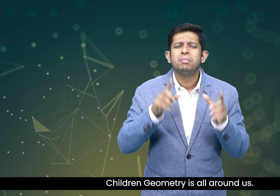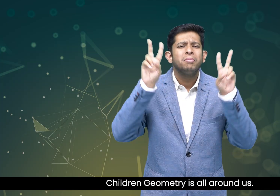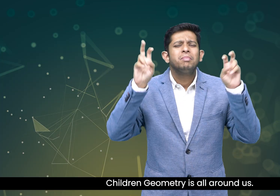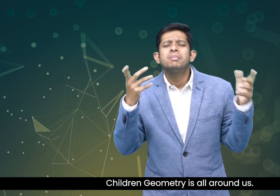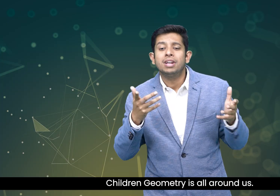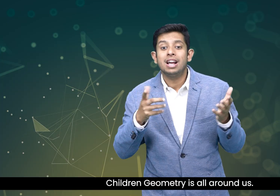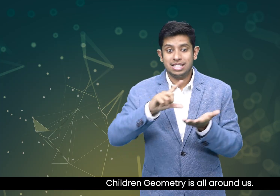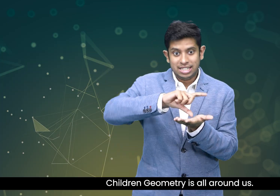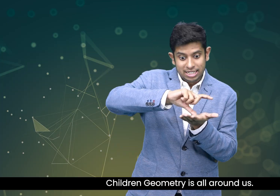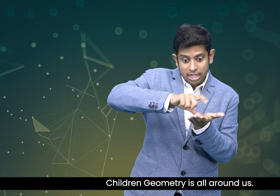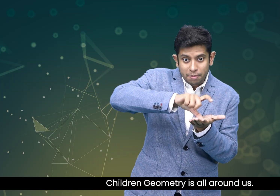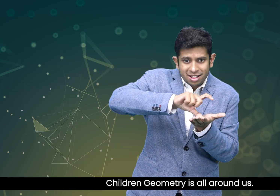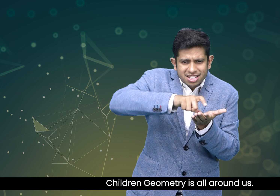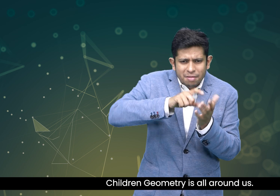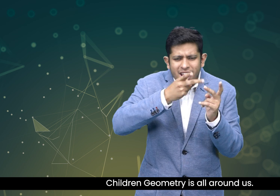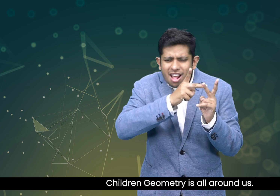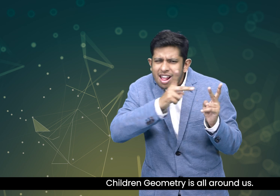Children, geometry is all around us.